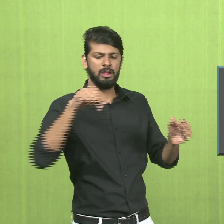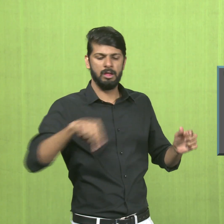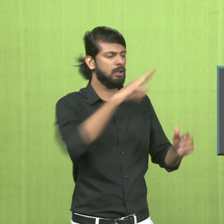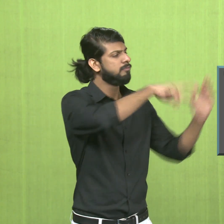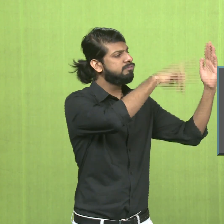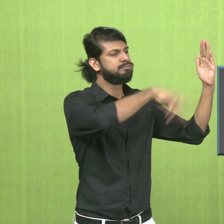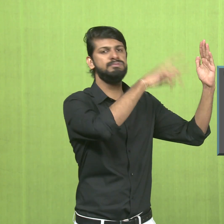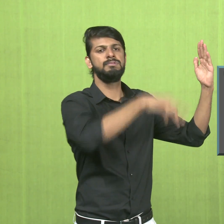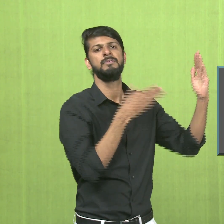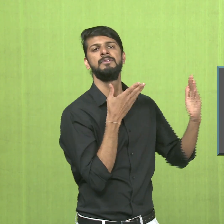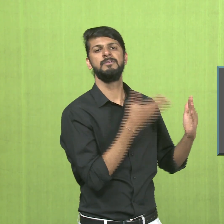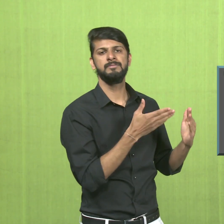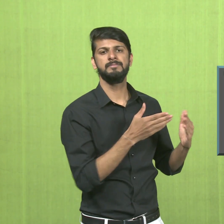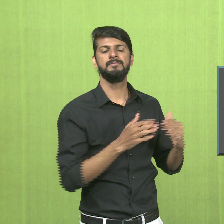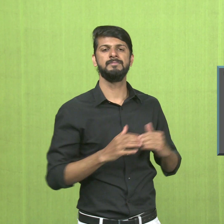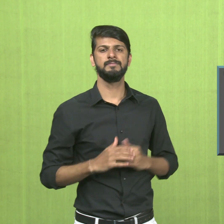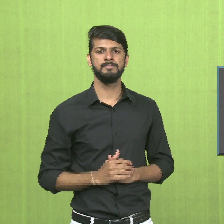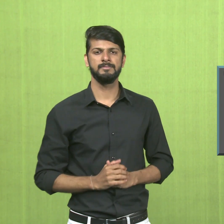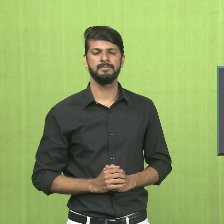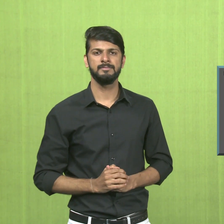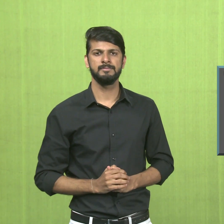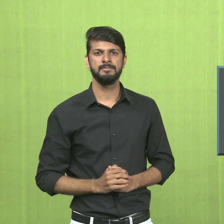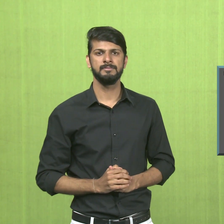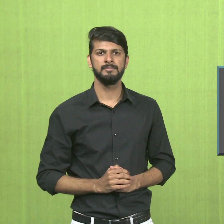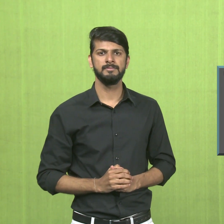and the brush is used in these colors to make the painting.